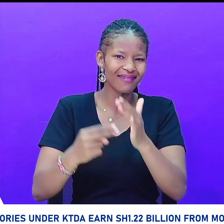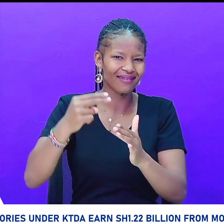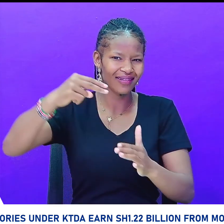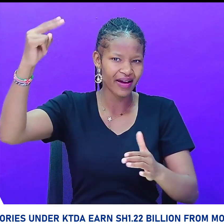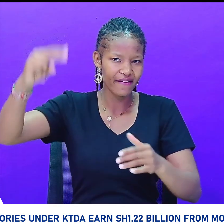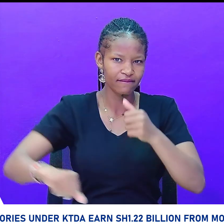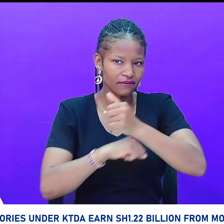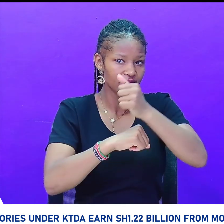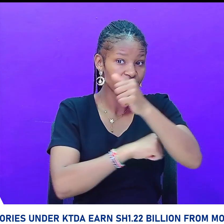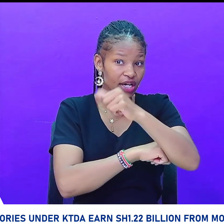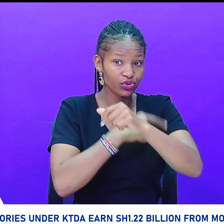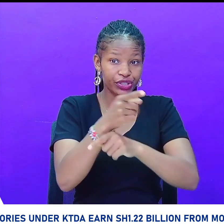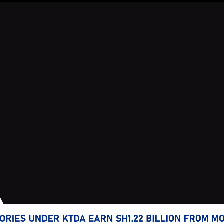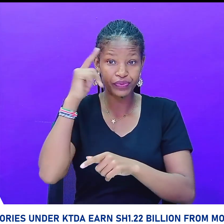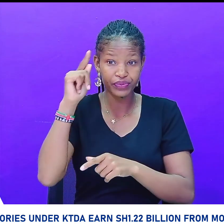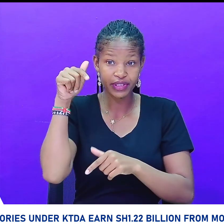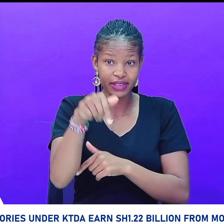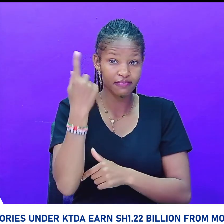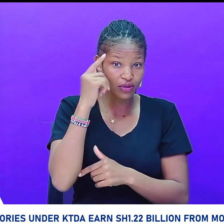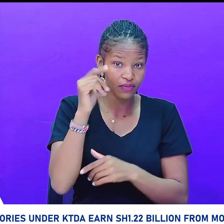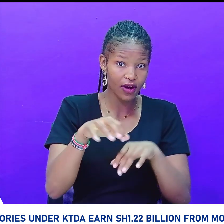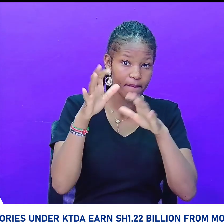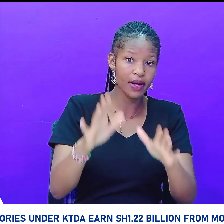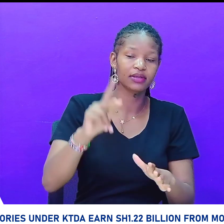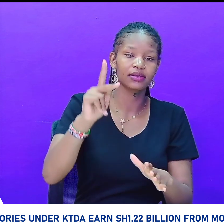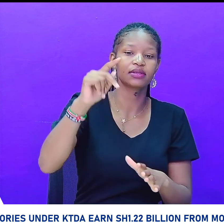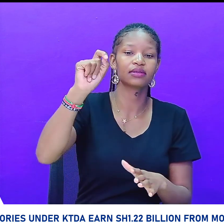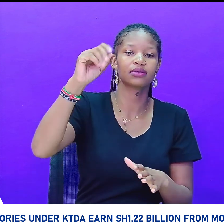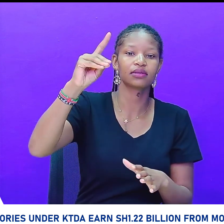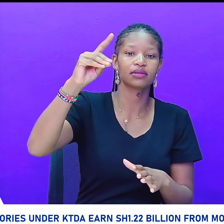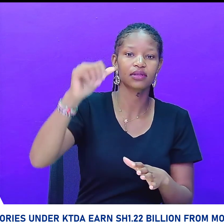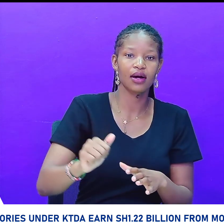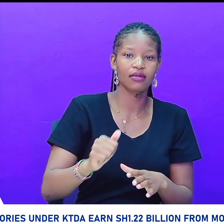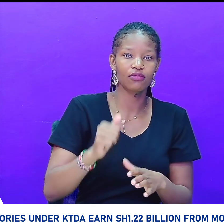prices higher and boosting revenue for smallholder farmers.